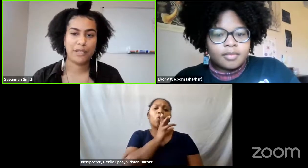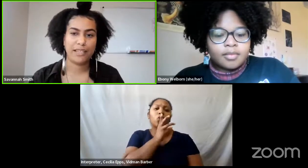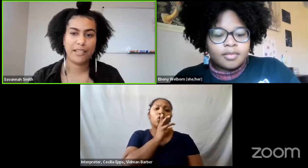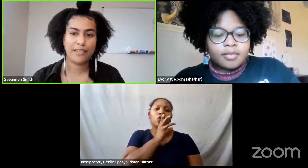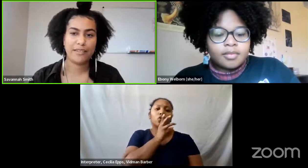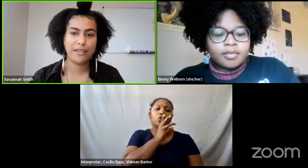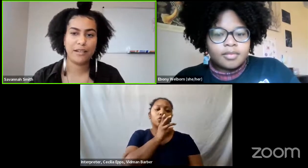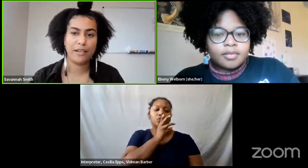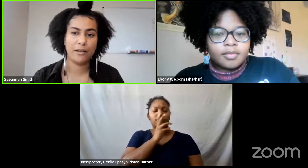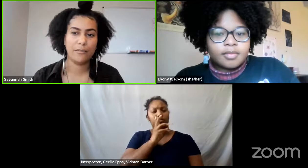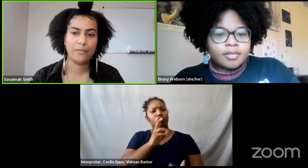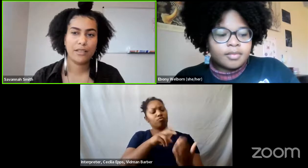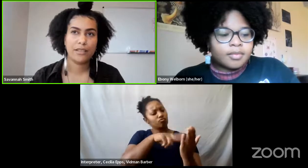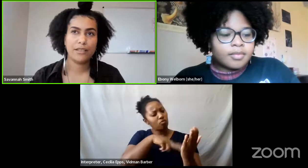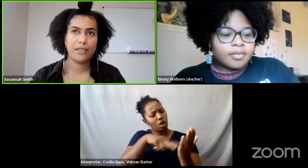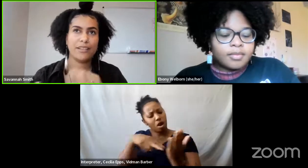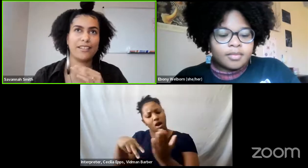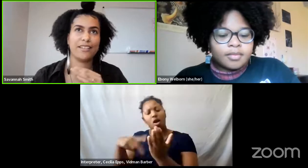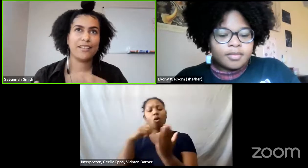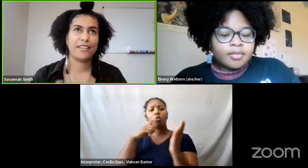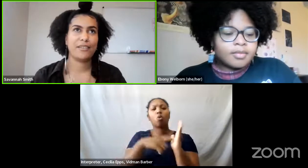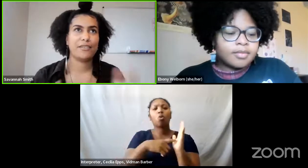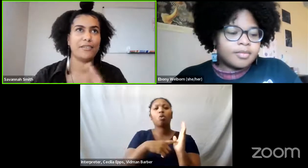of Europeans